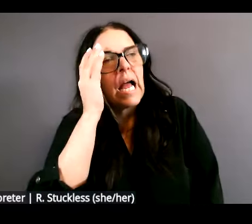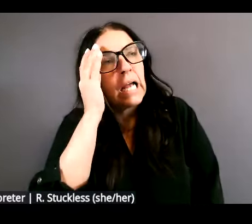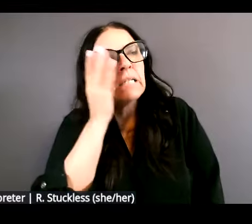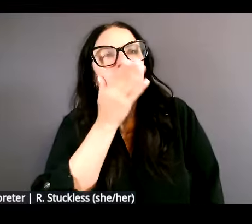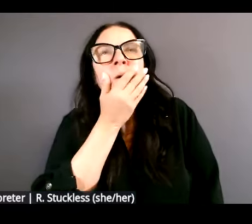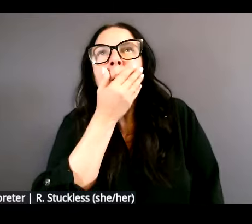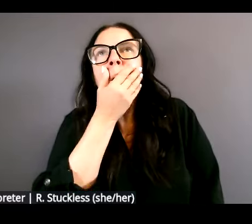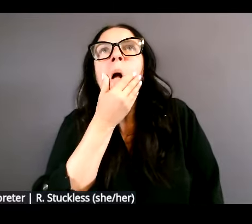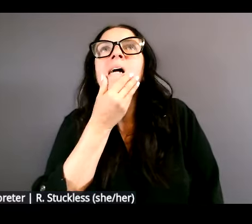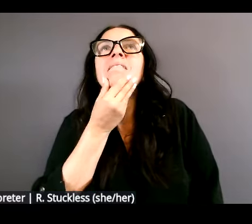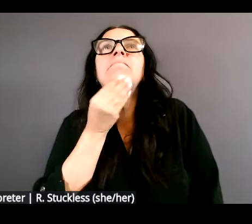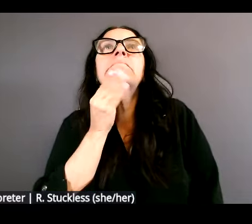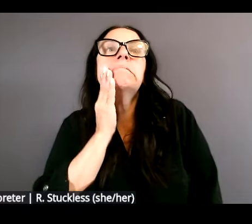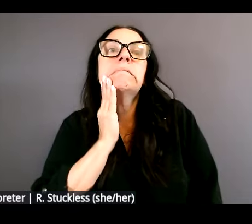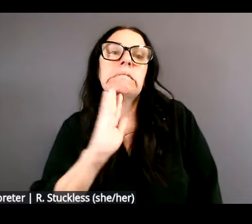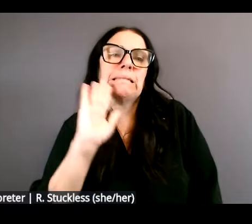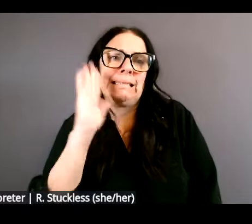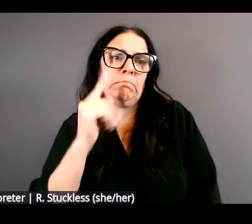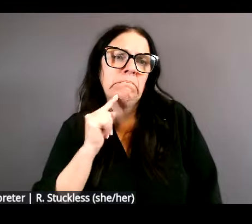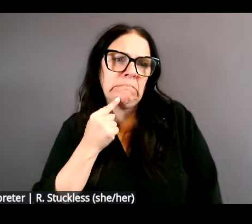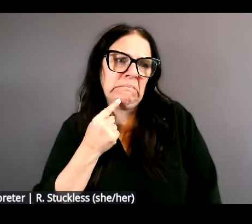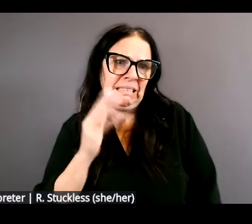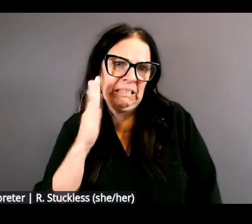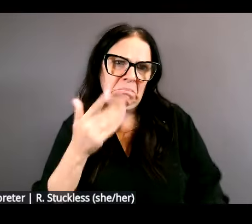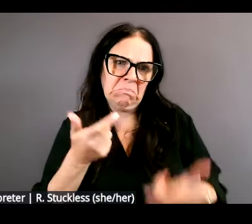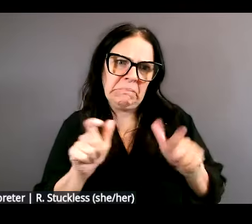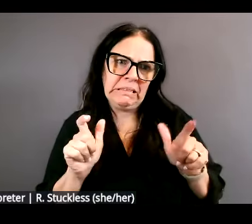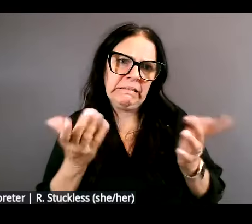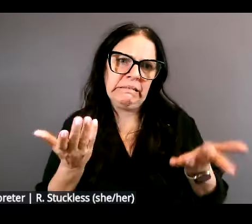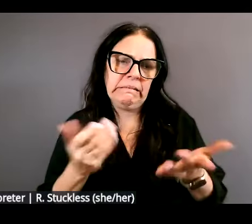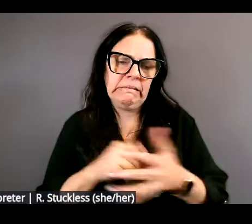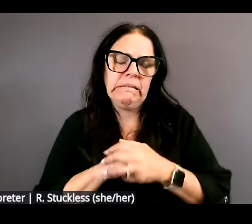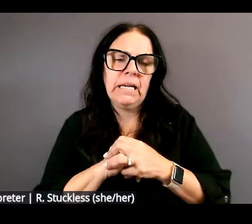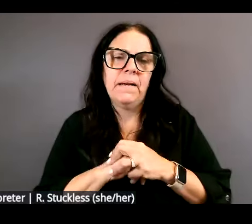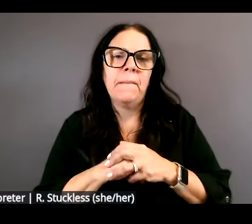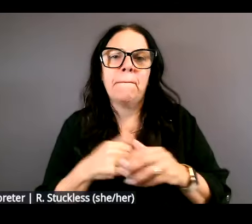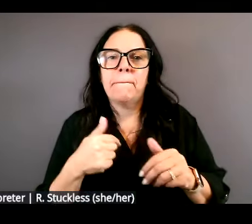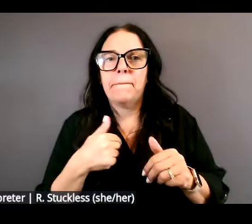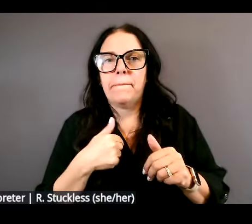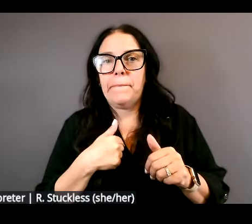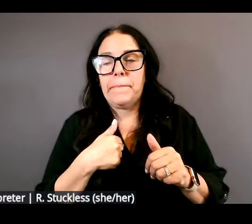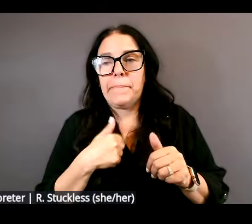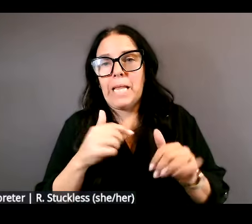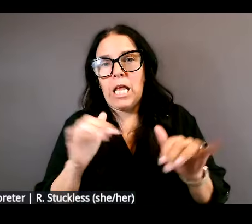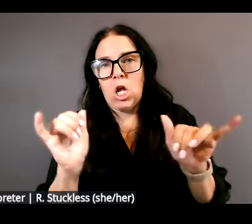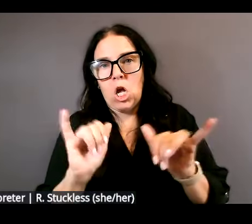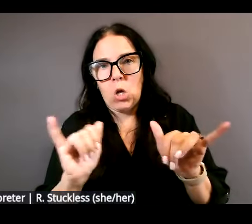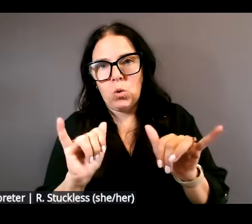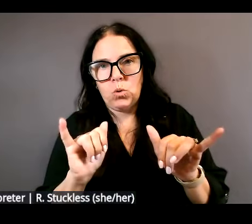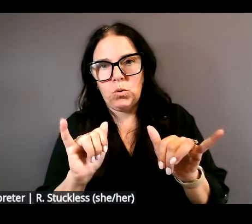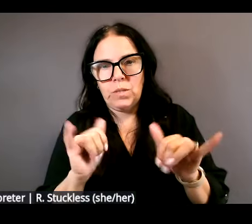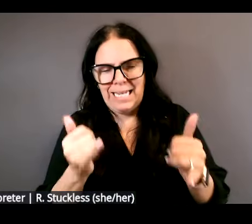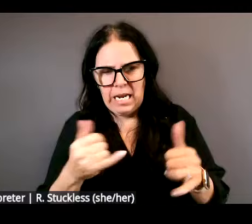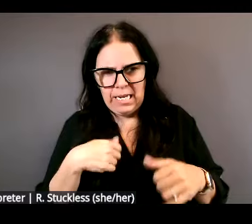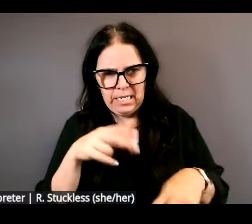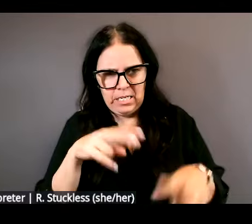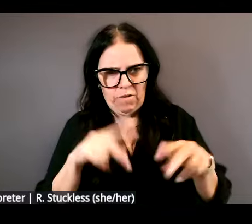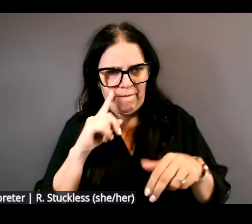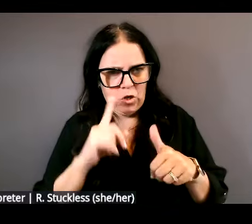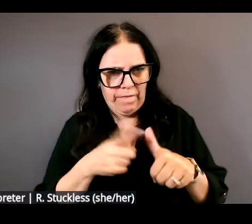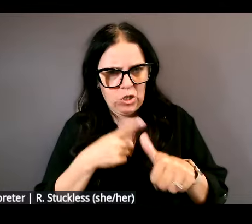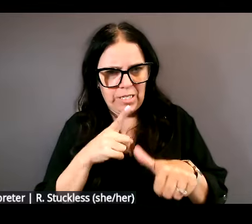fairly widespread. So, and I'm also, I'm just looking at these for the first time. I don't